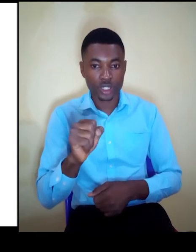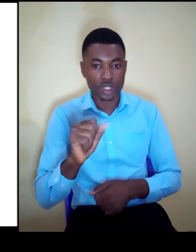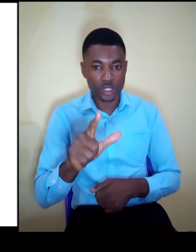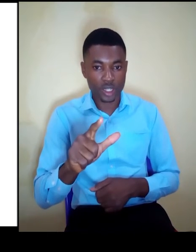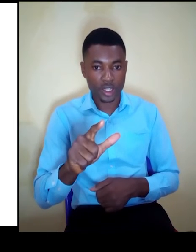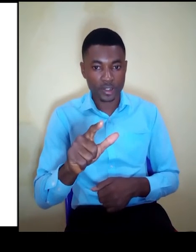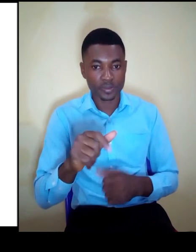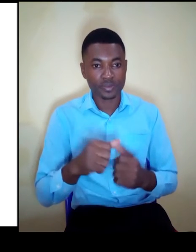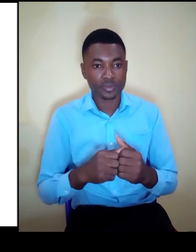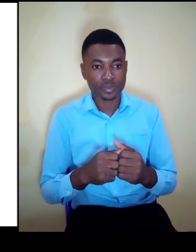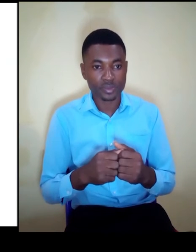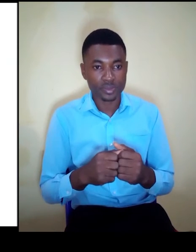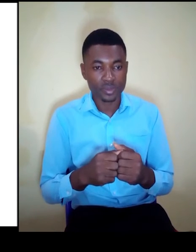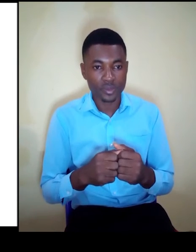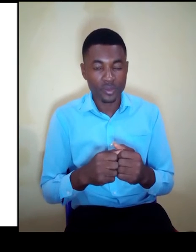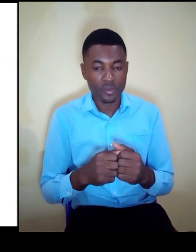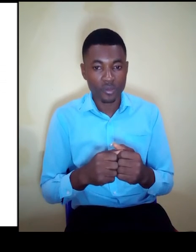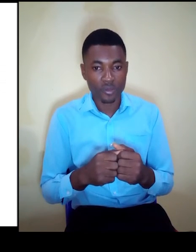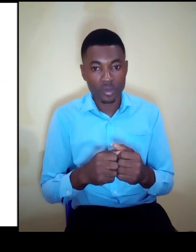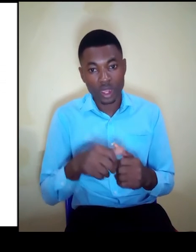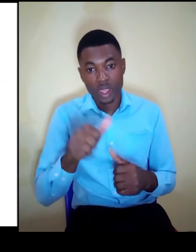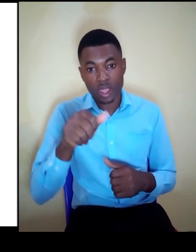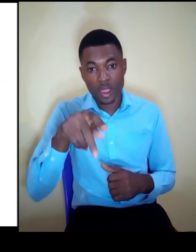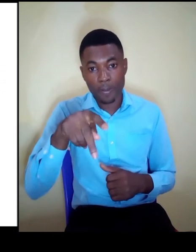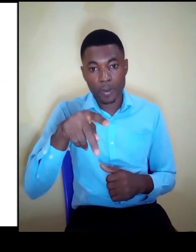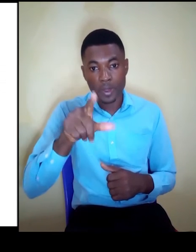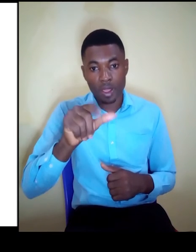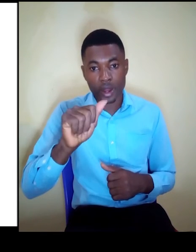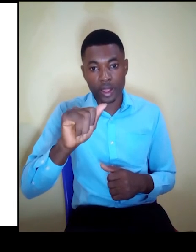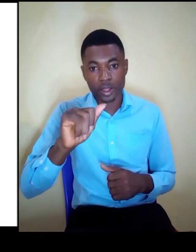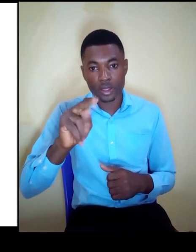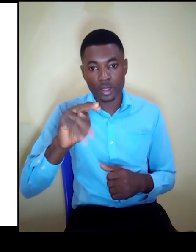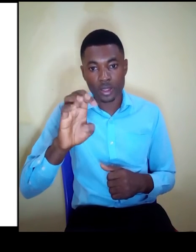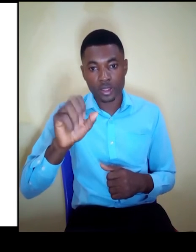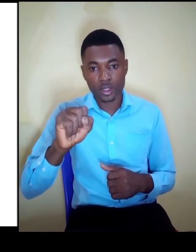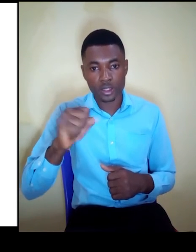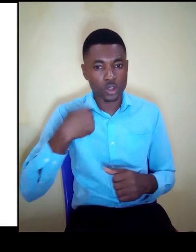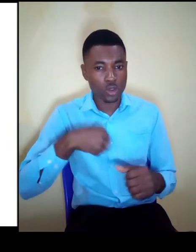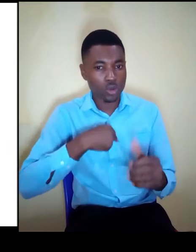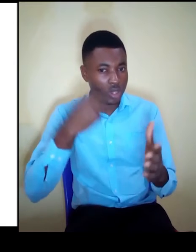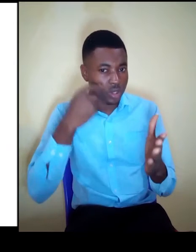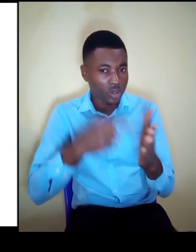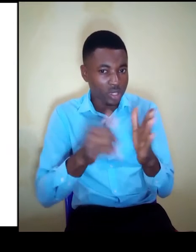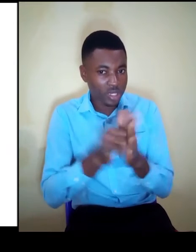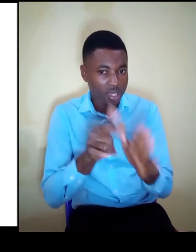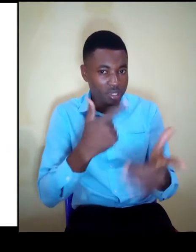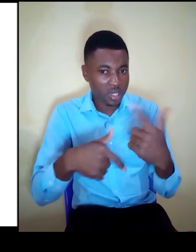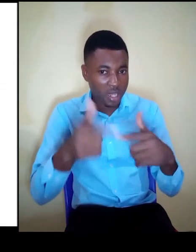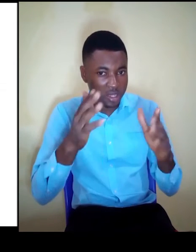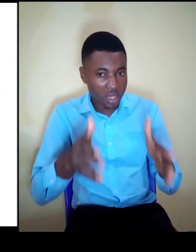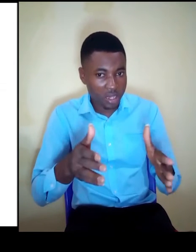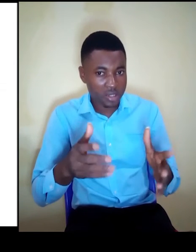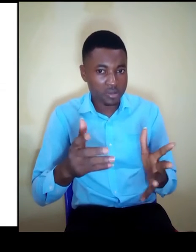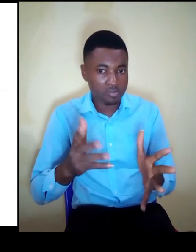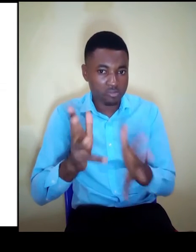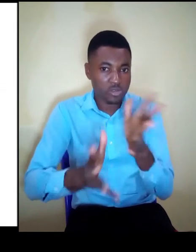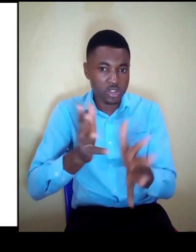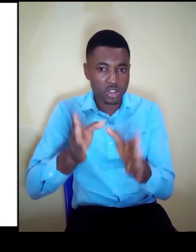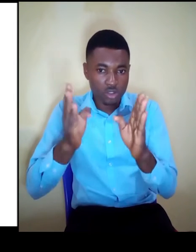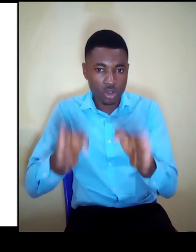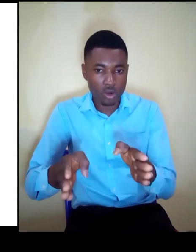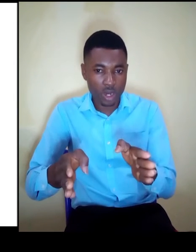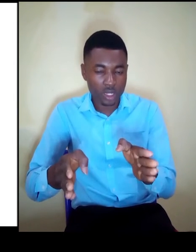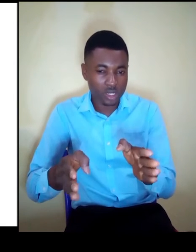signers. For appliances, we identify that signers and gesturers showed preference for